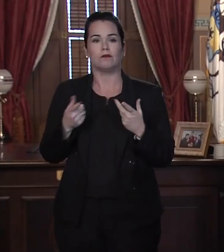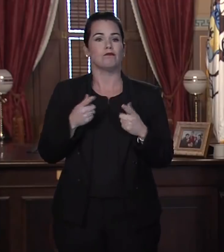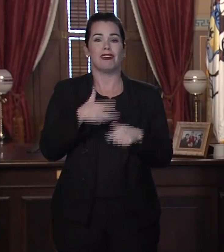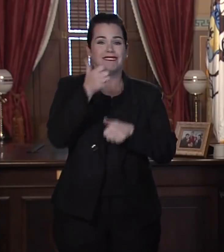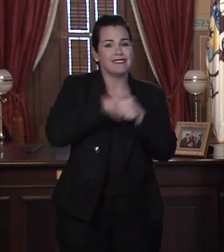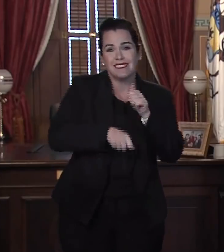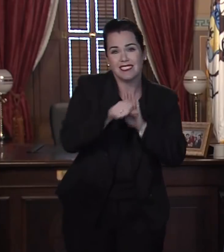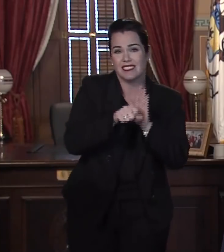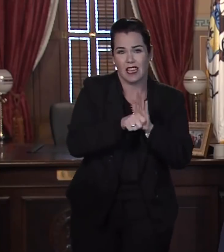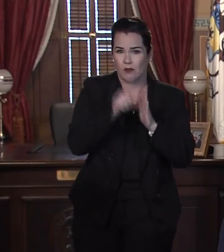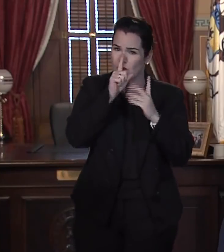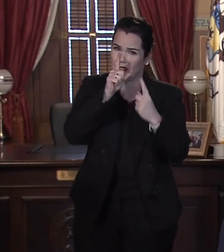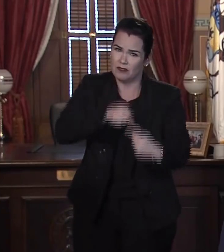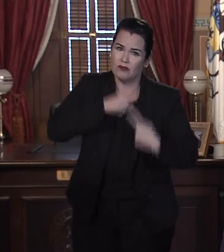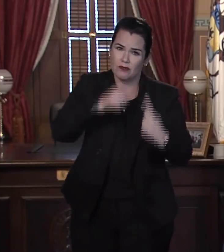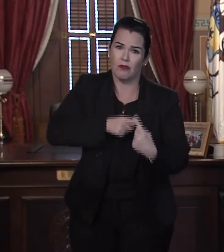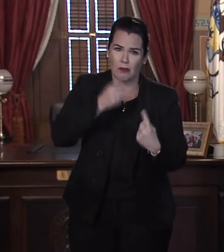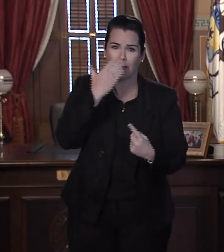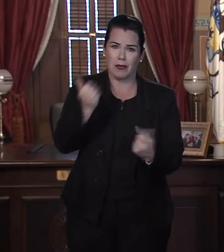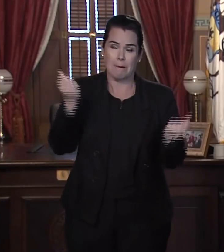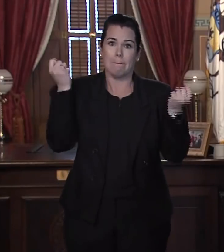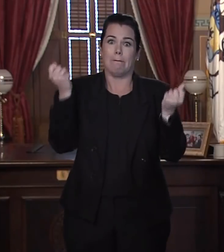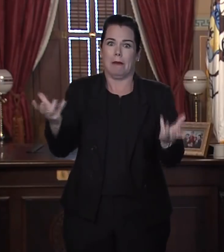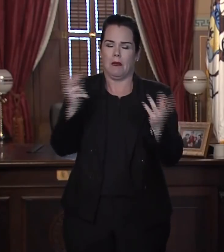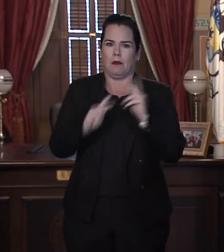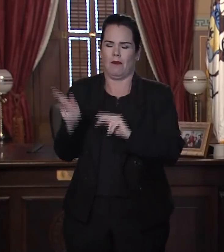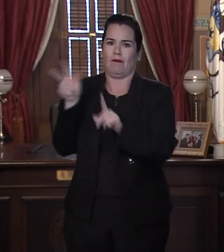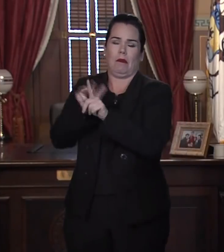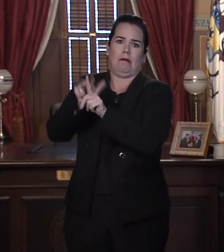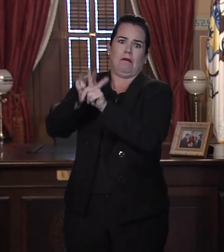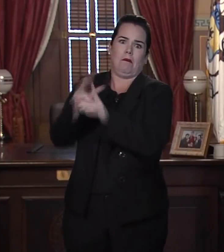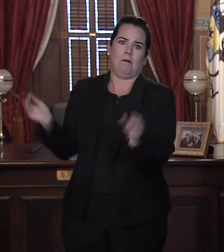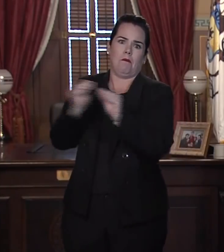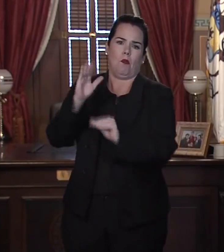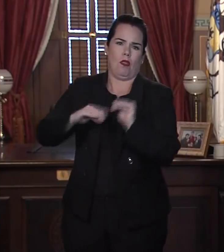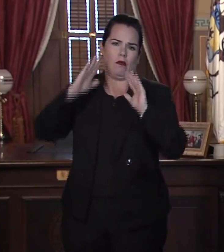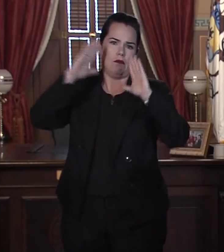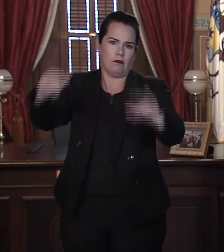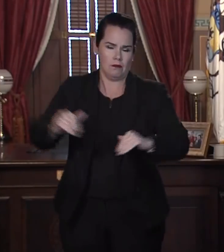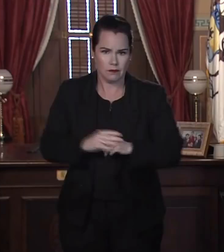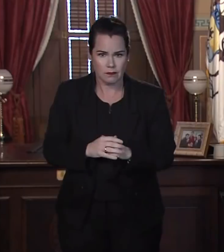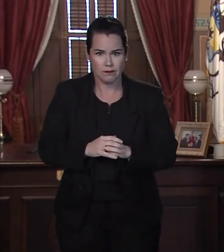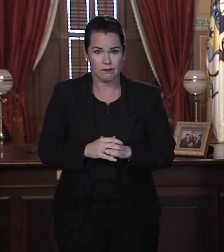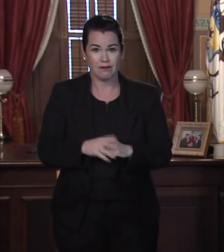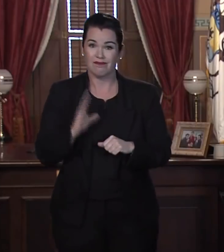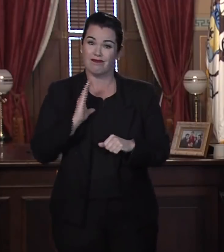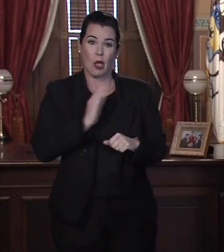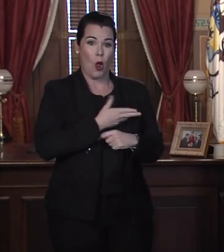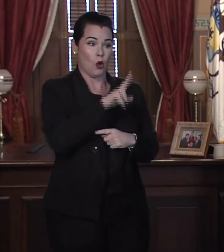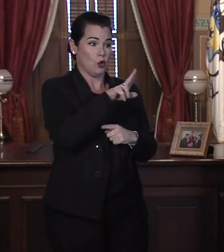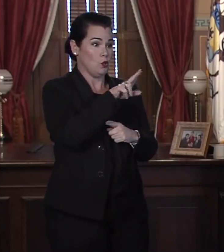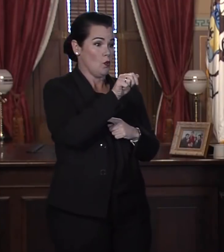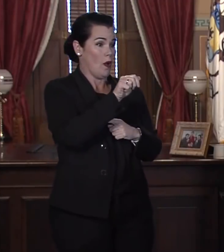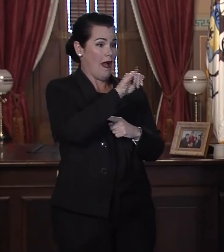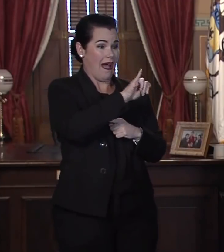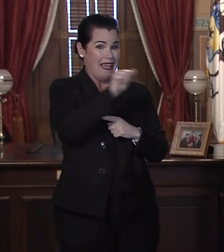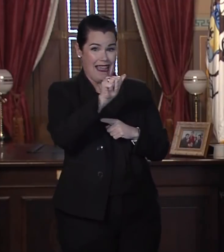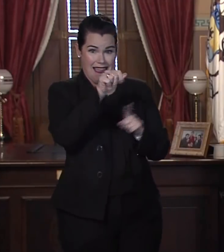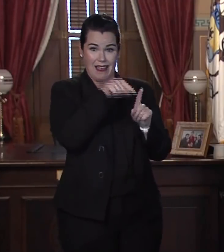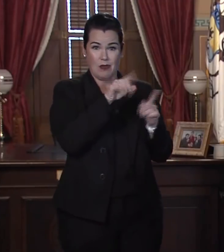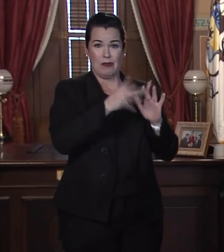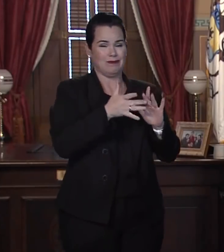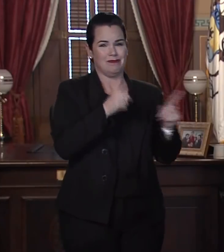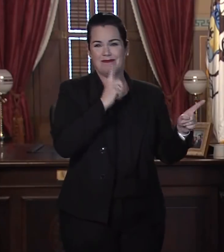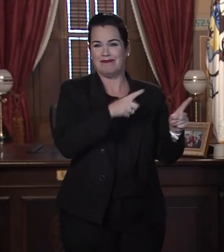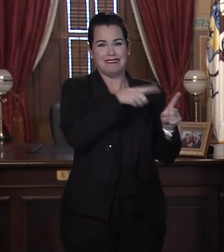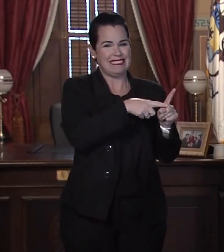Michigan, has struggled to cope with these surges. That includes our UIA website today, which has struggled to